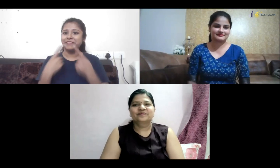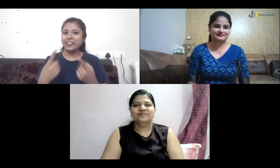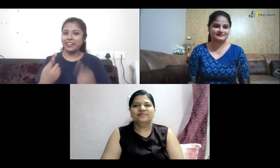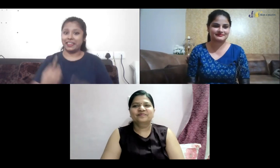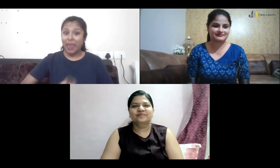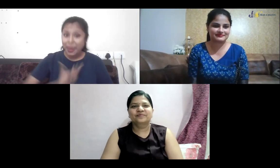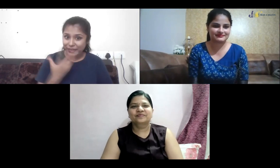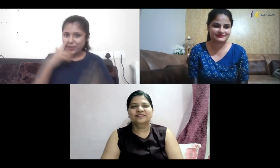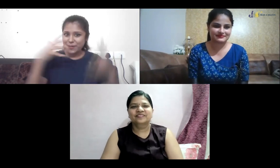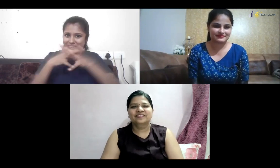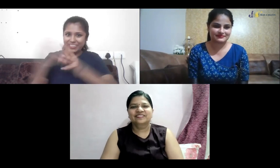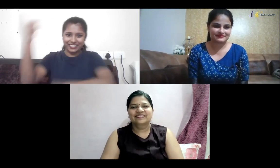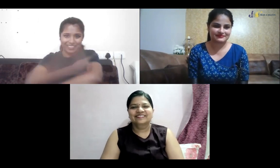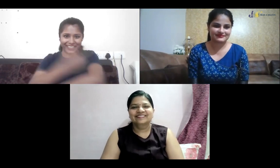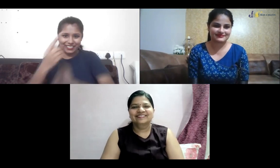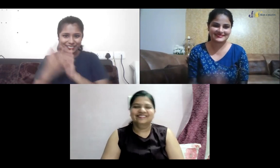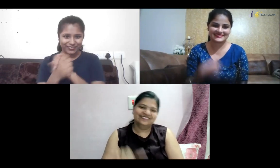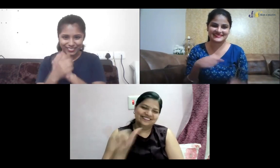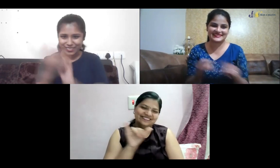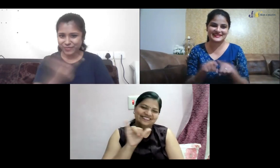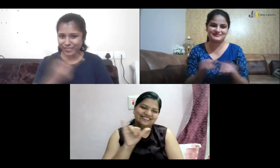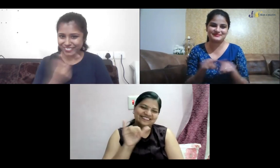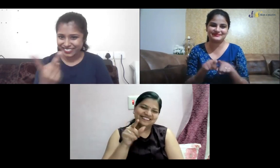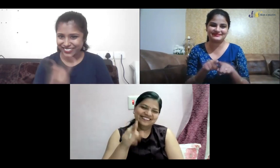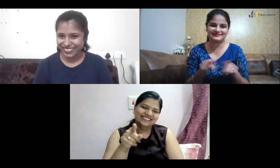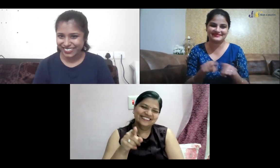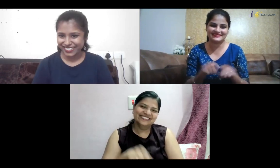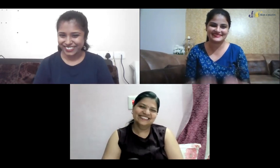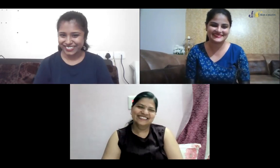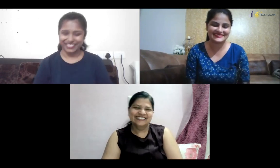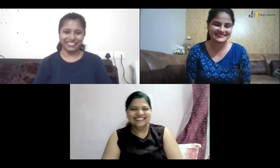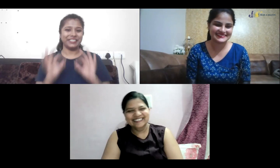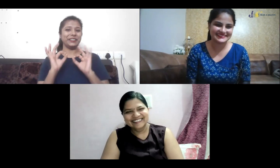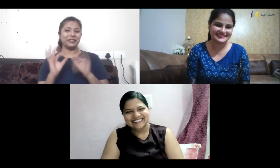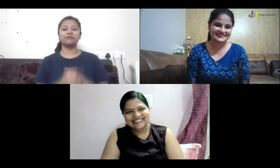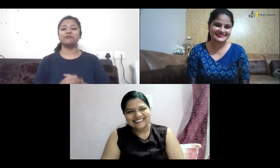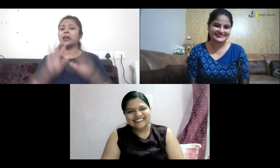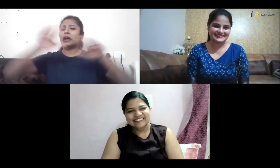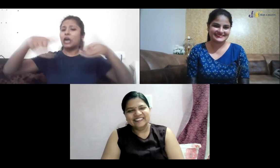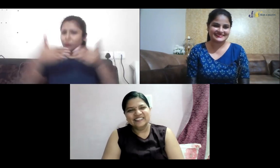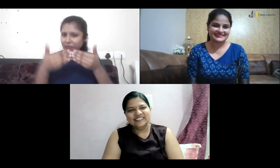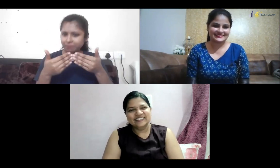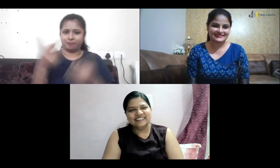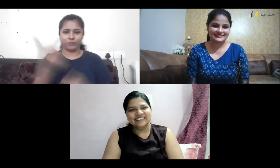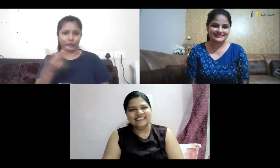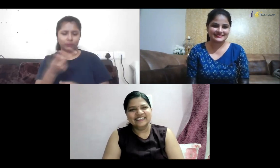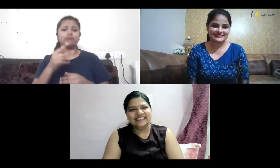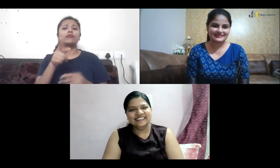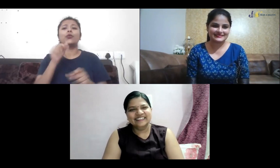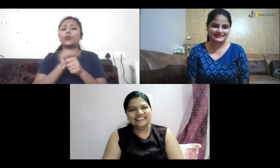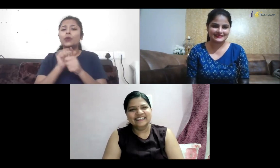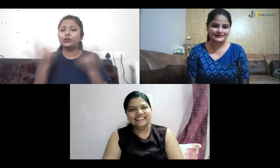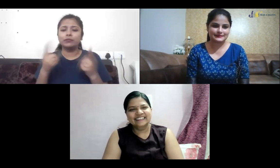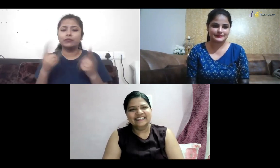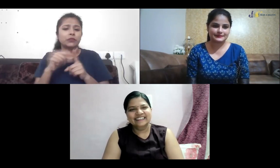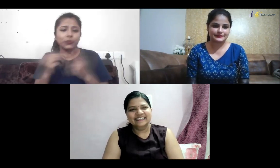Sodamini, Can you see me? can you see me? Happy Women's Day, both of you. Yes, same to you. Okay.